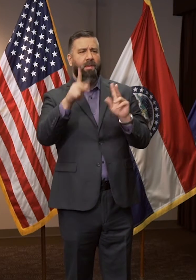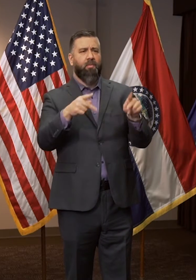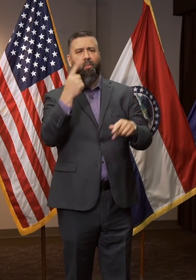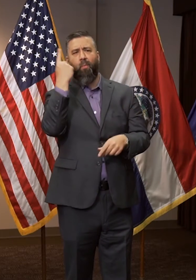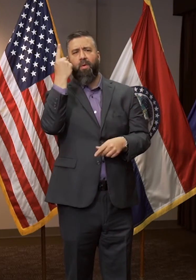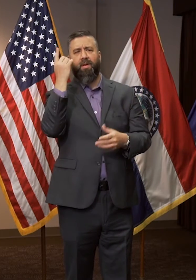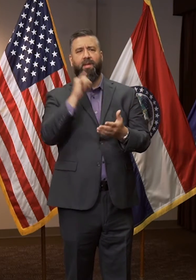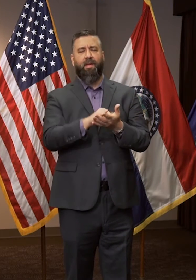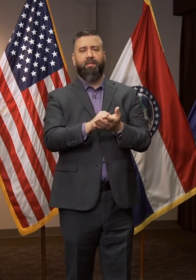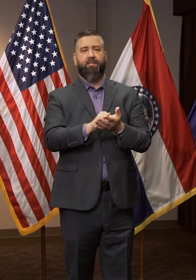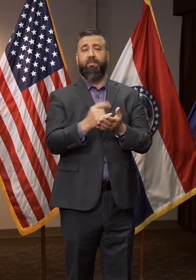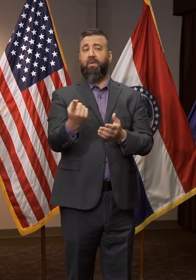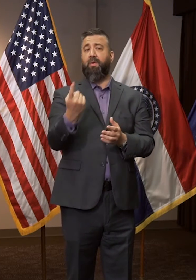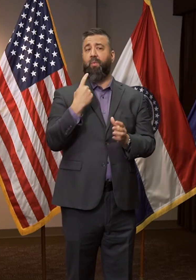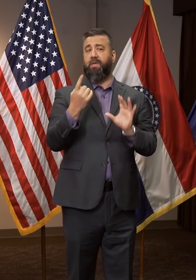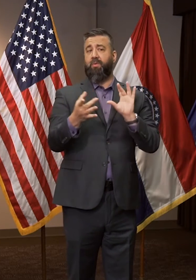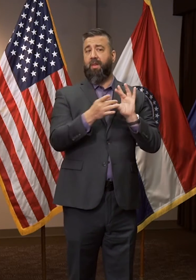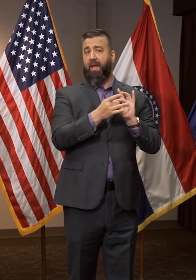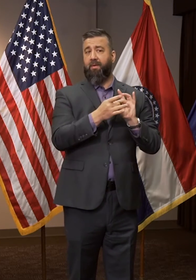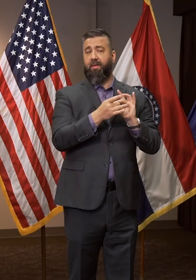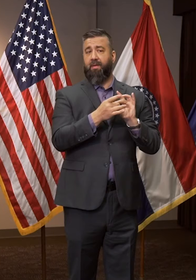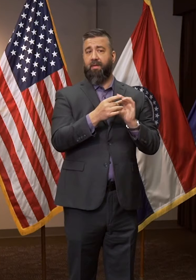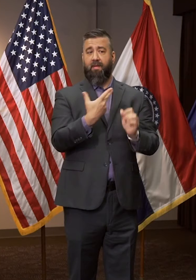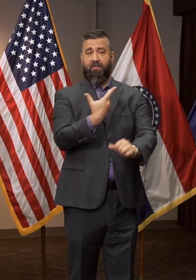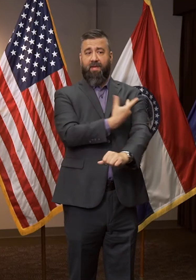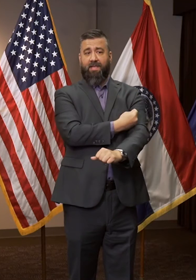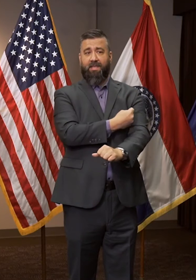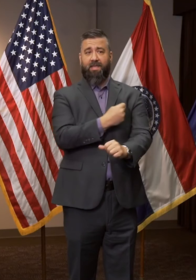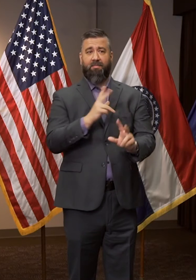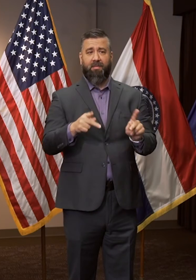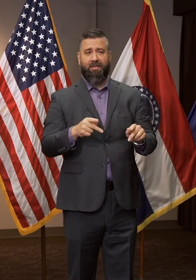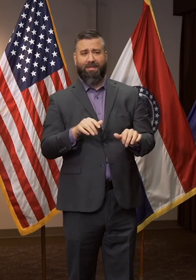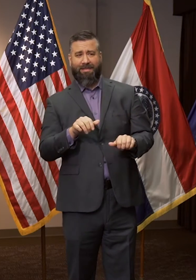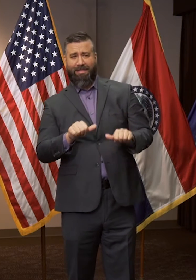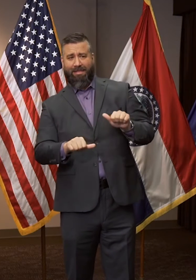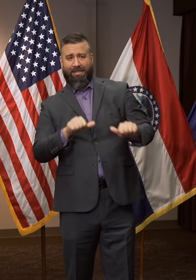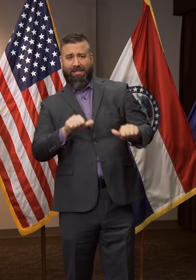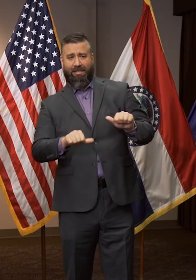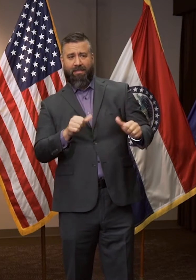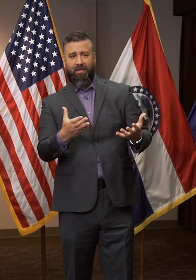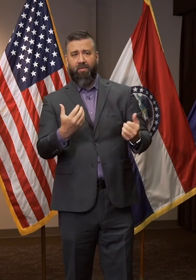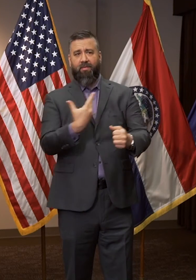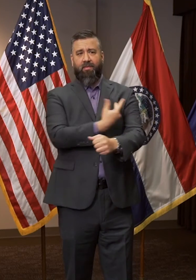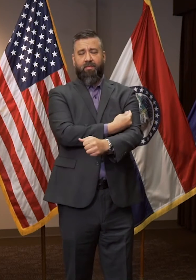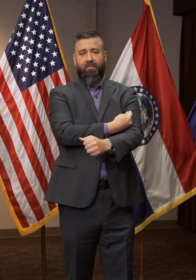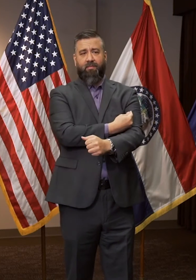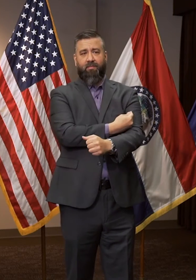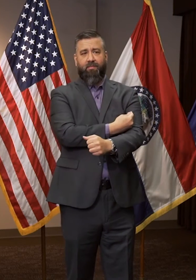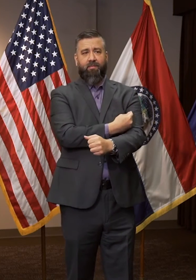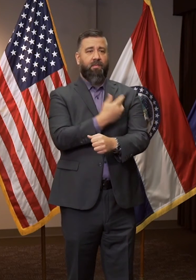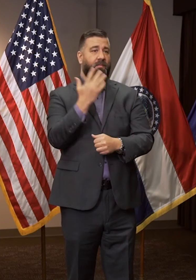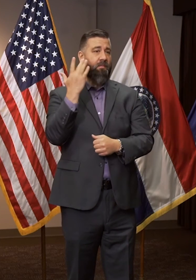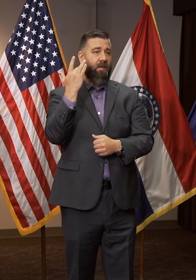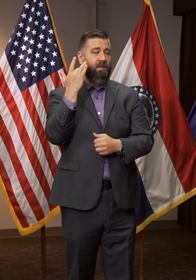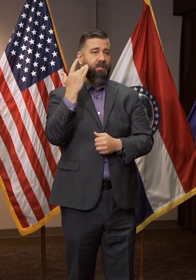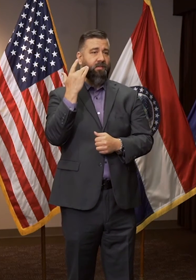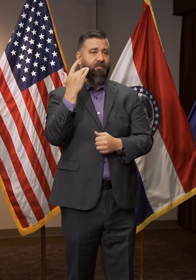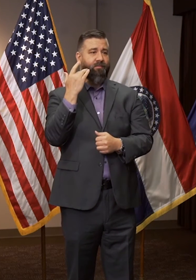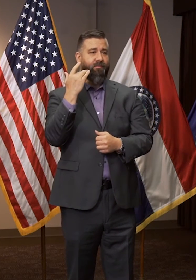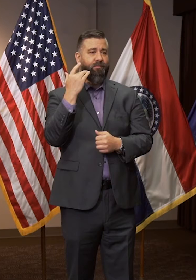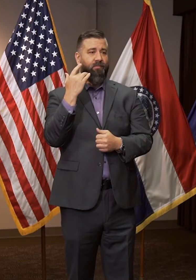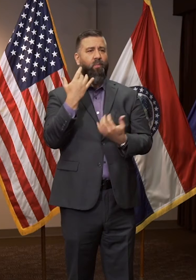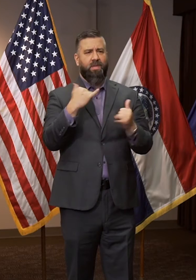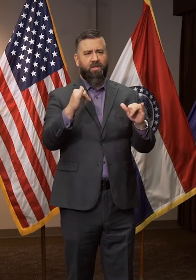this? So the question is about vaccine hesitancy in the presence of ongoing public